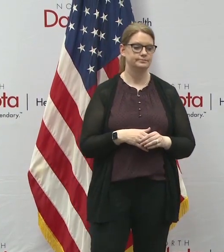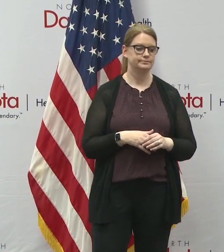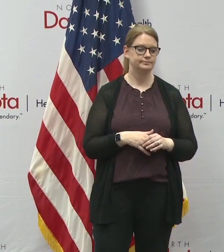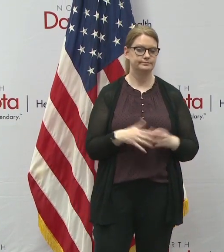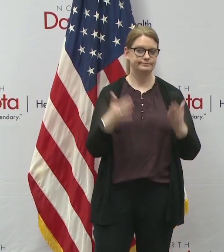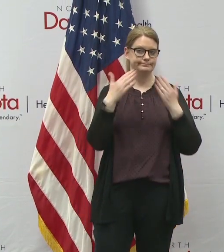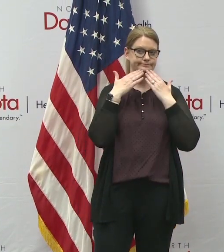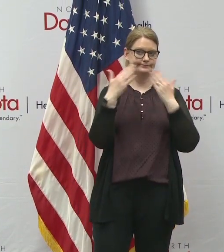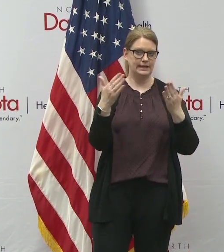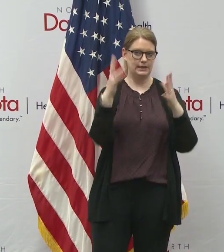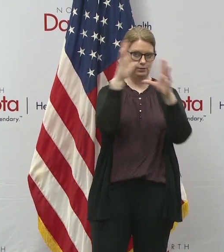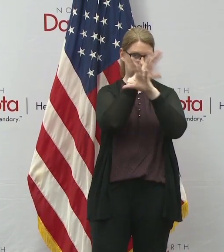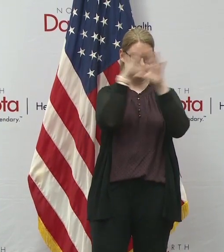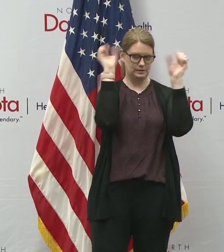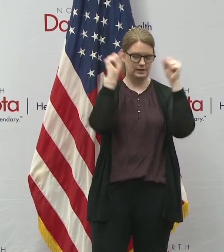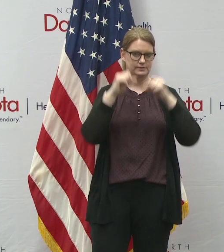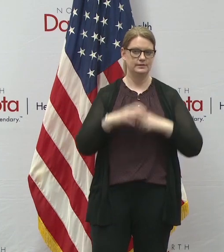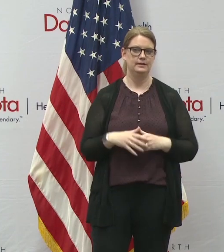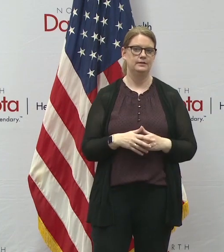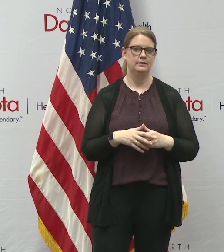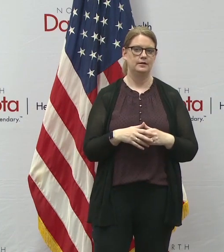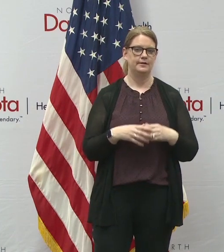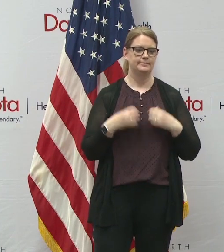Thank you, Superintendent.